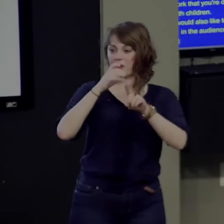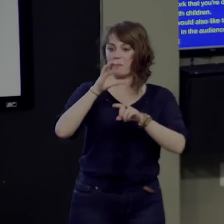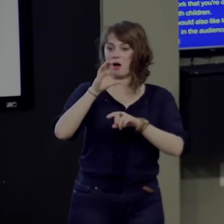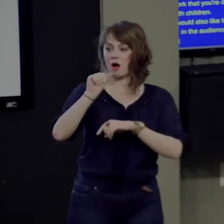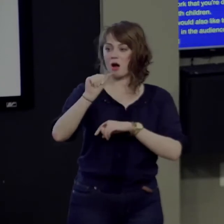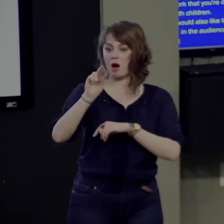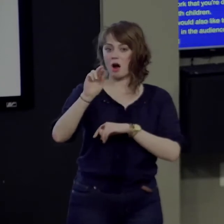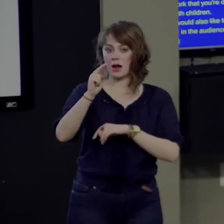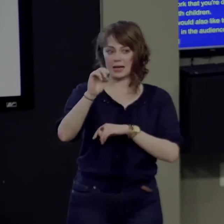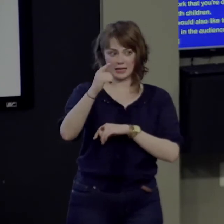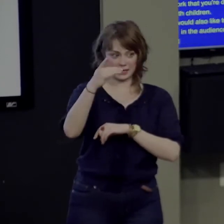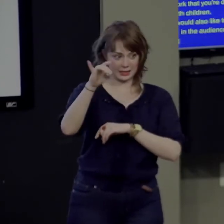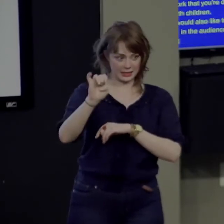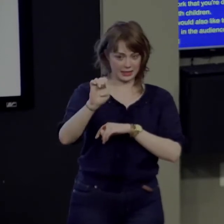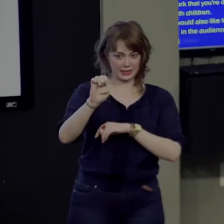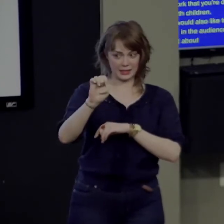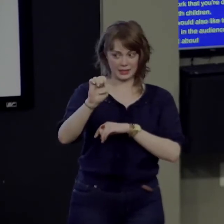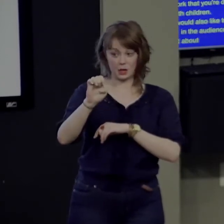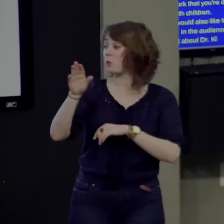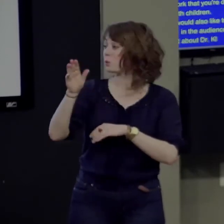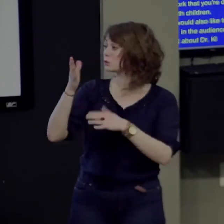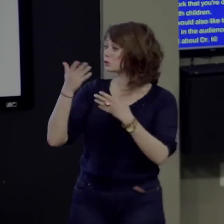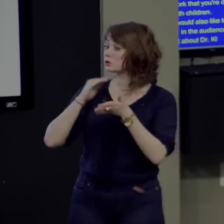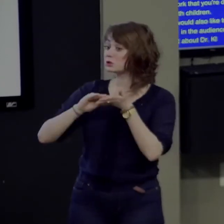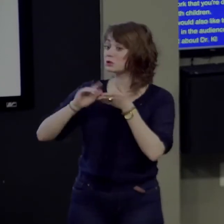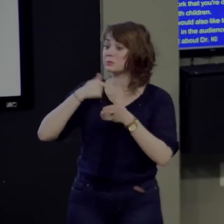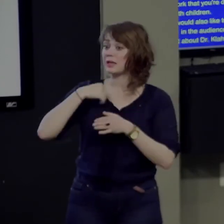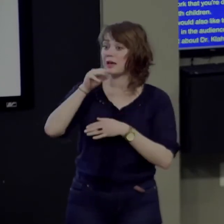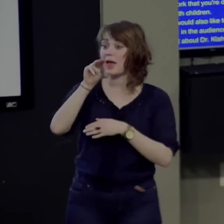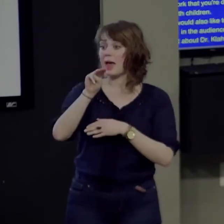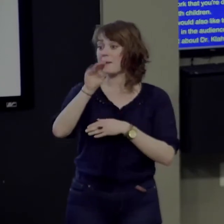He graduated from